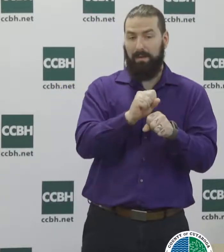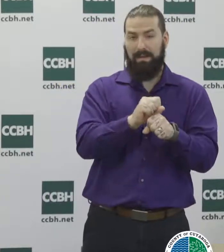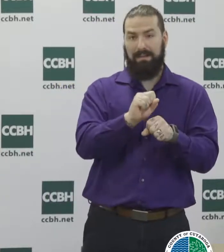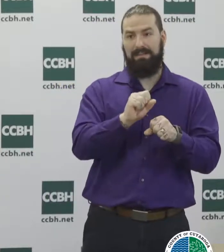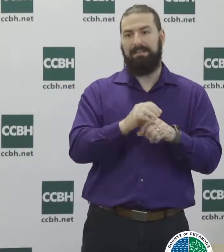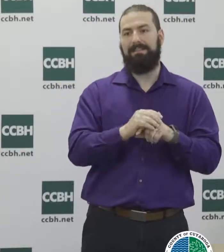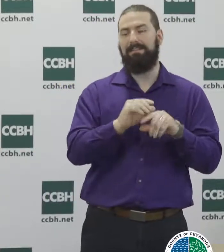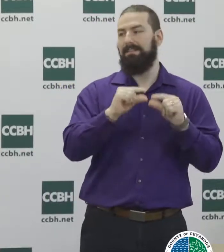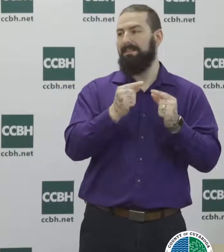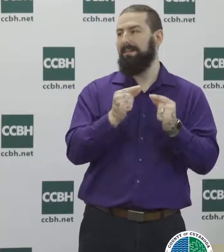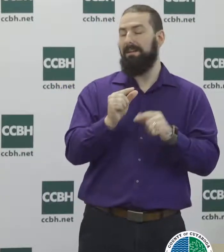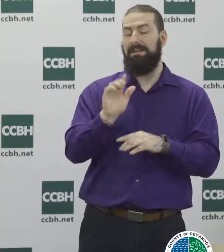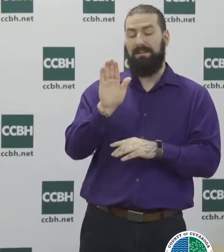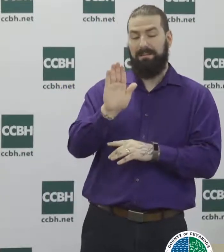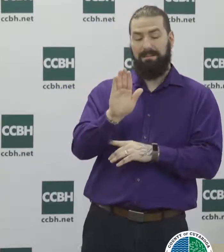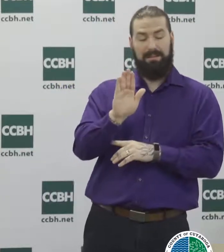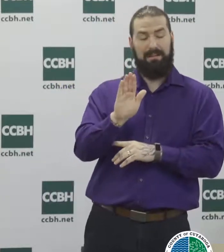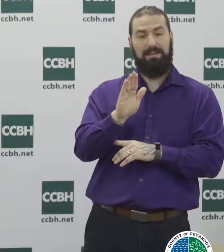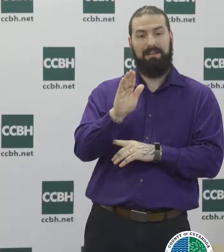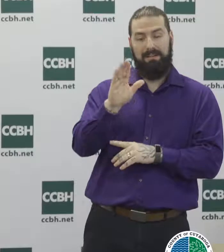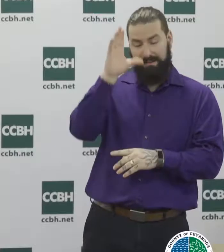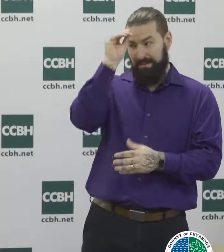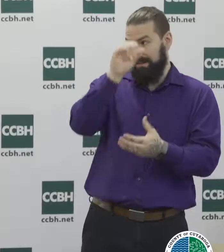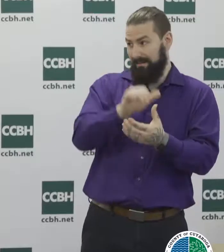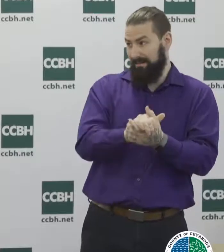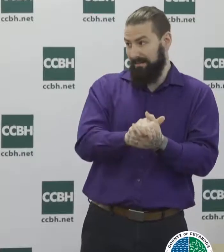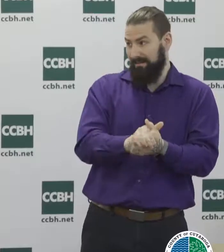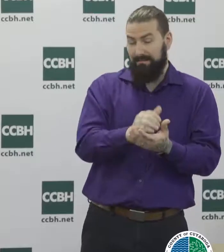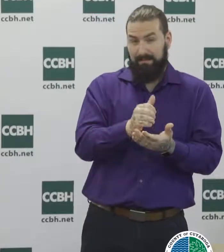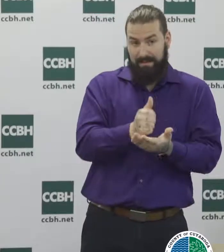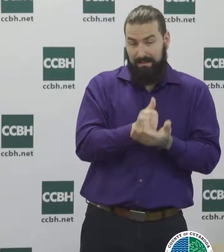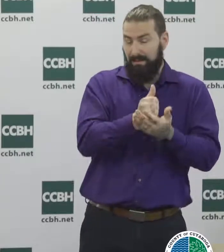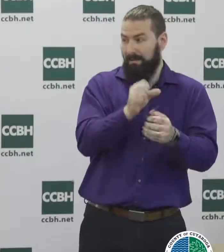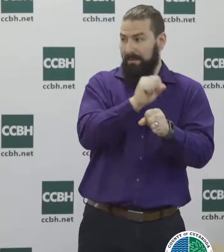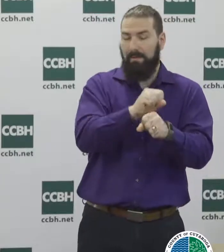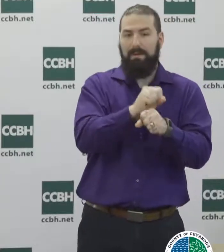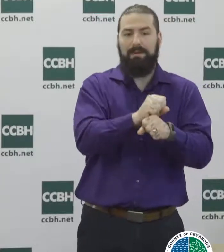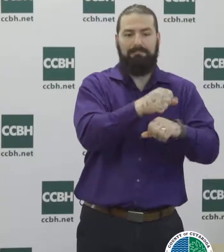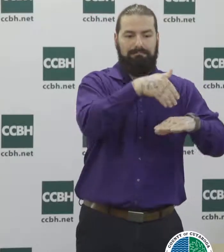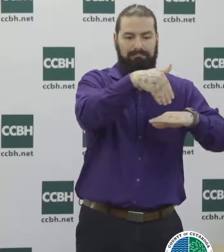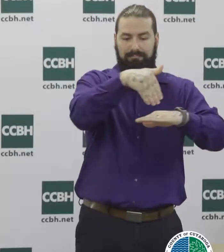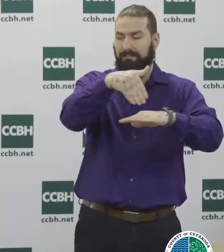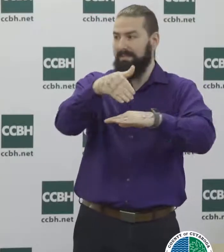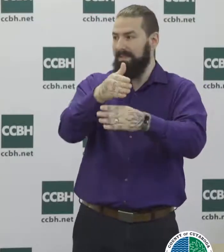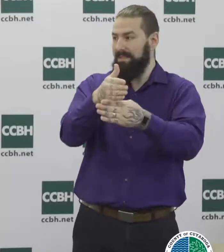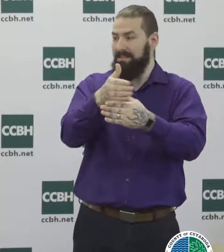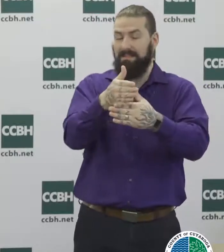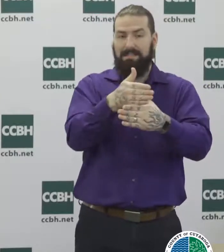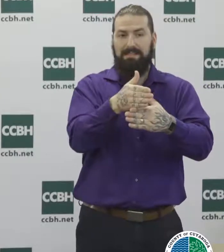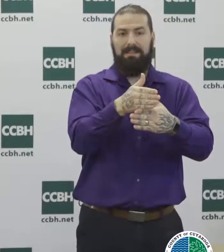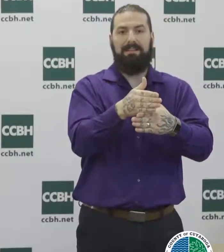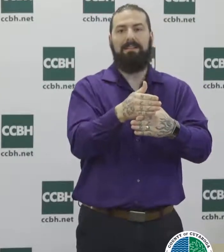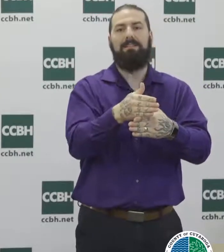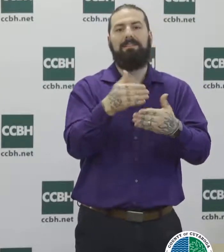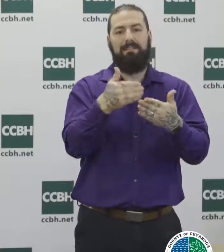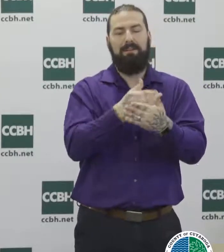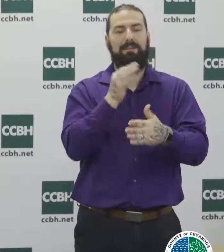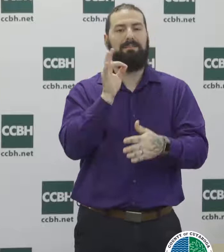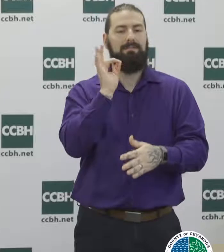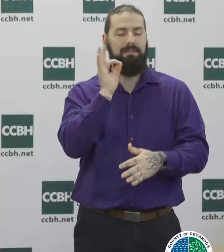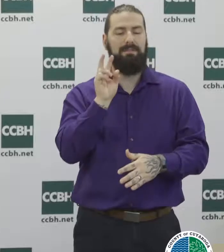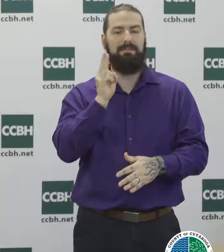her husband is part of the work around dispensing the fresh fruits and vegetables at the University Heights, Cleveland Heights School District.